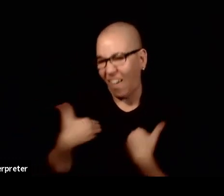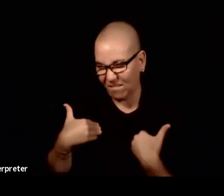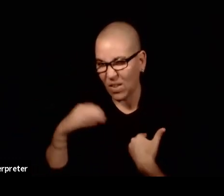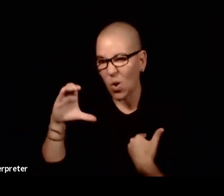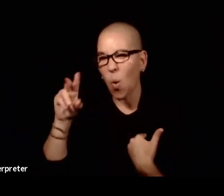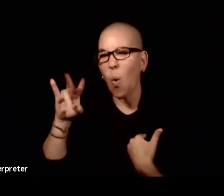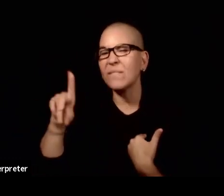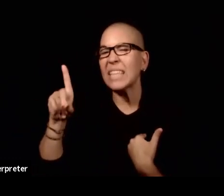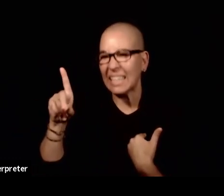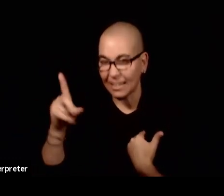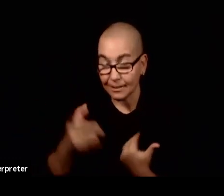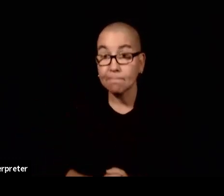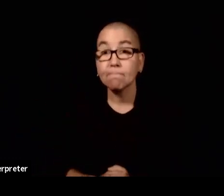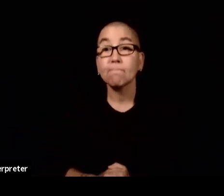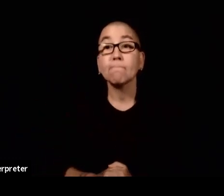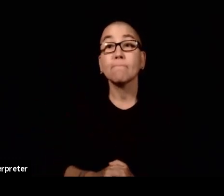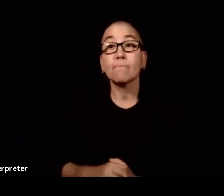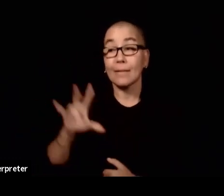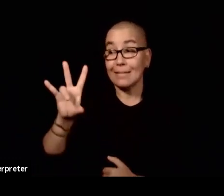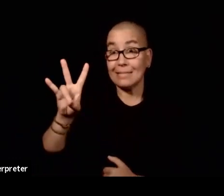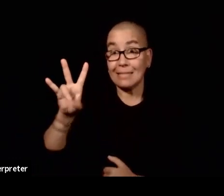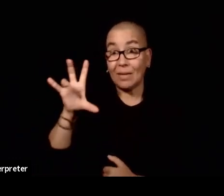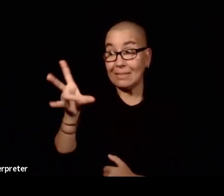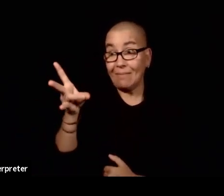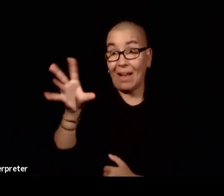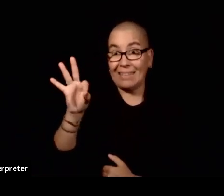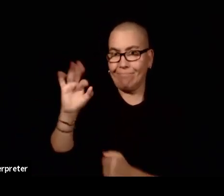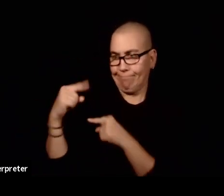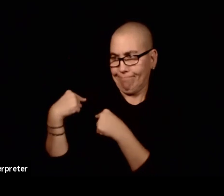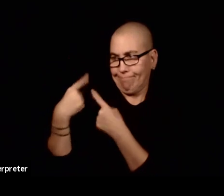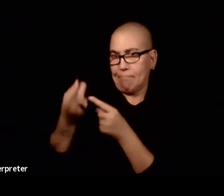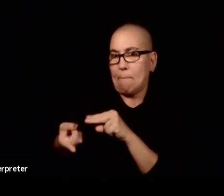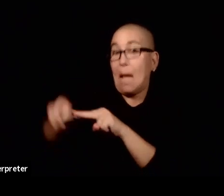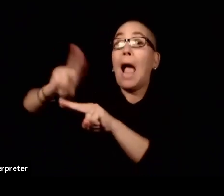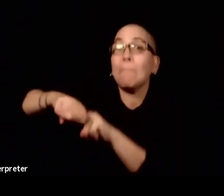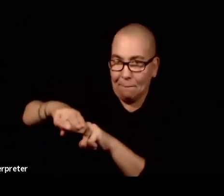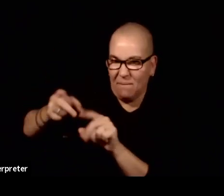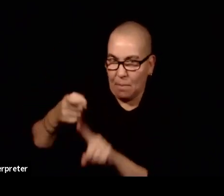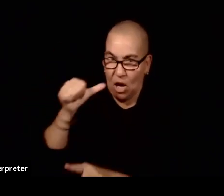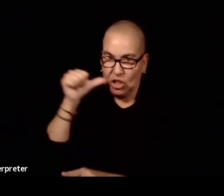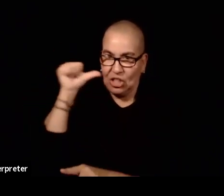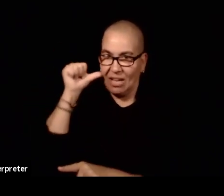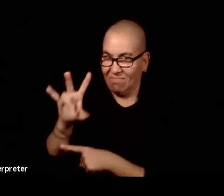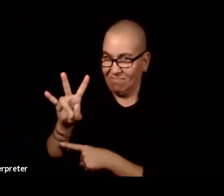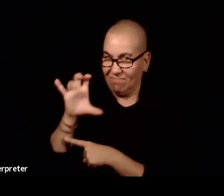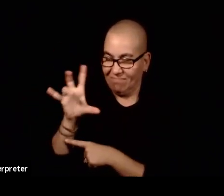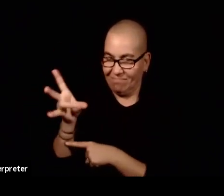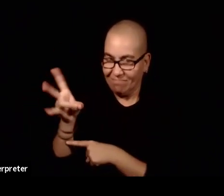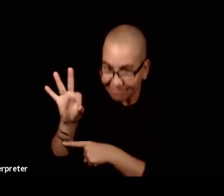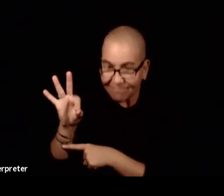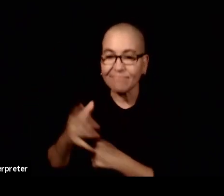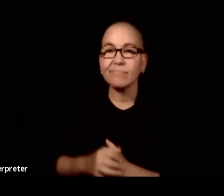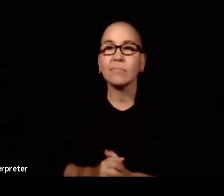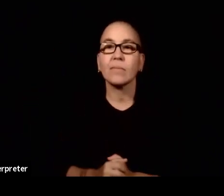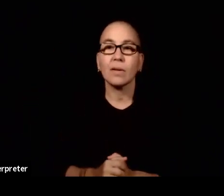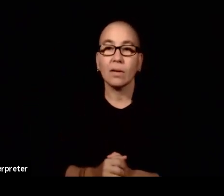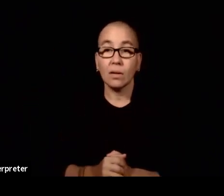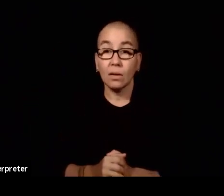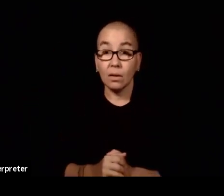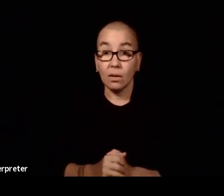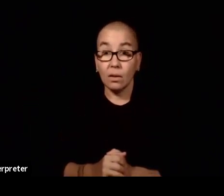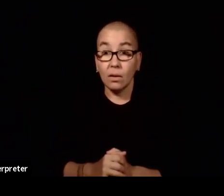779 additional laboratory confirmed cases were reported into us yesterday. I'll just note that the last time we saw several days in a